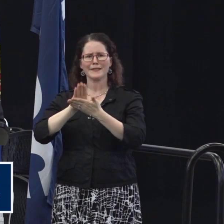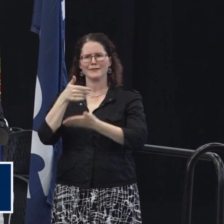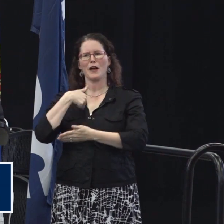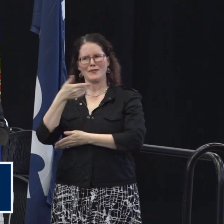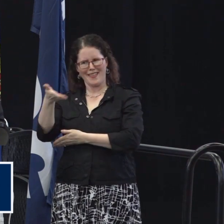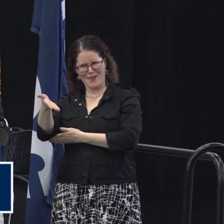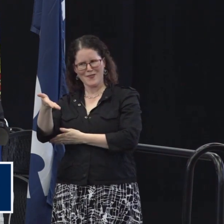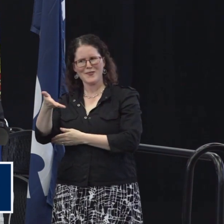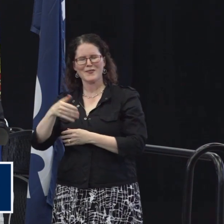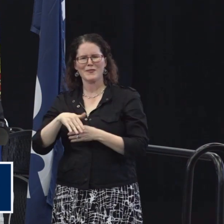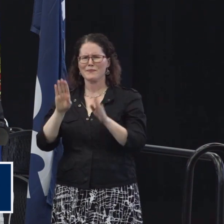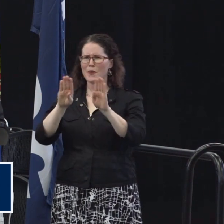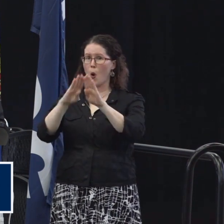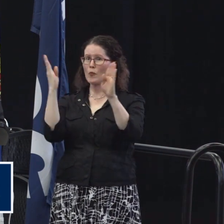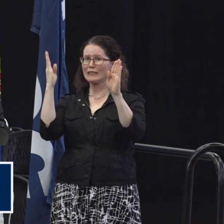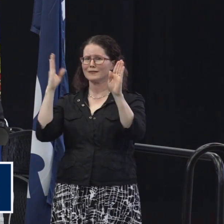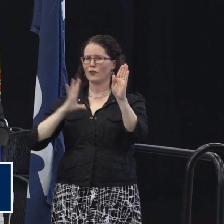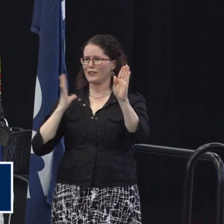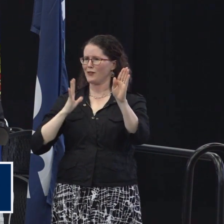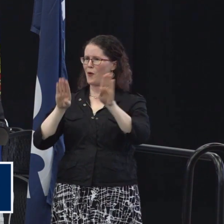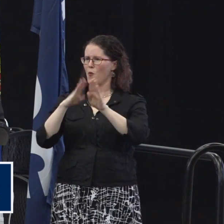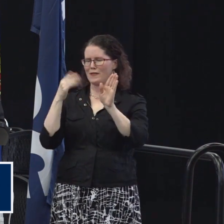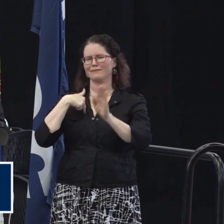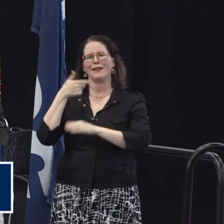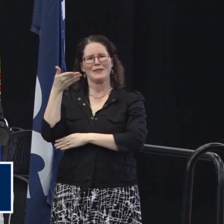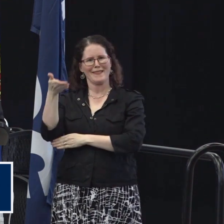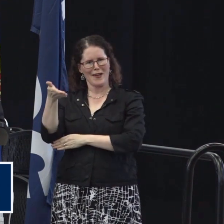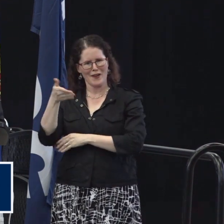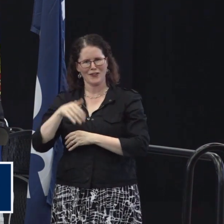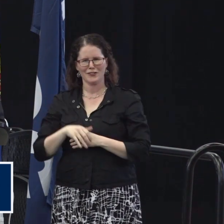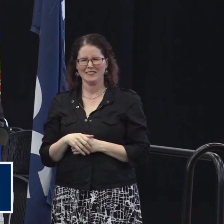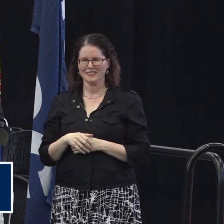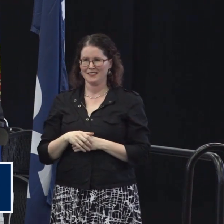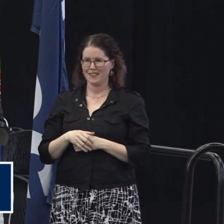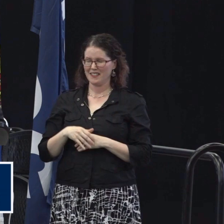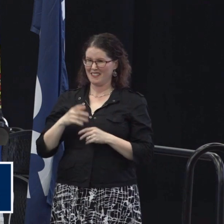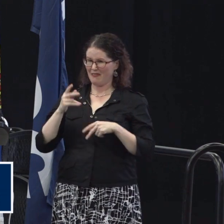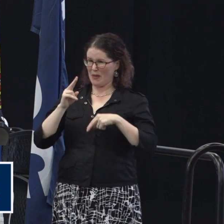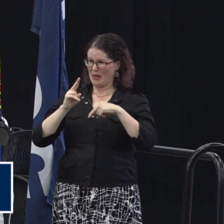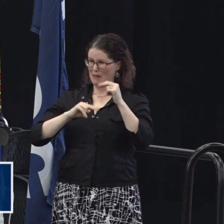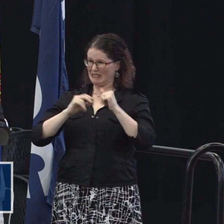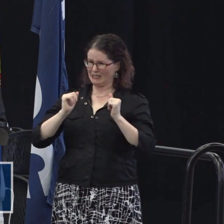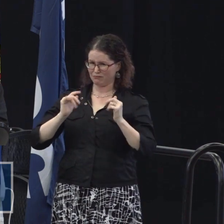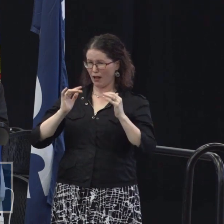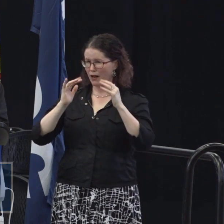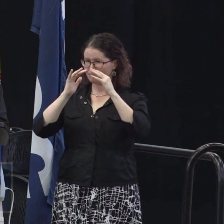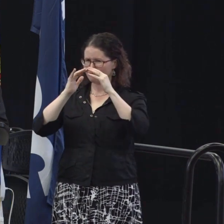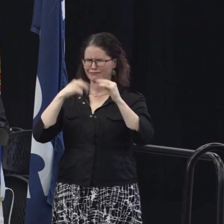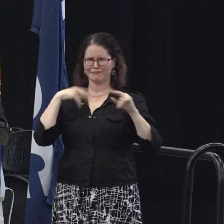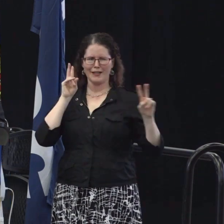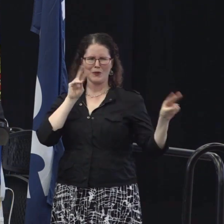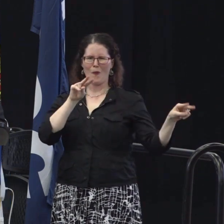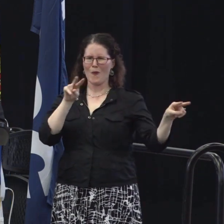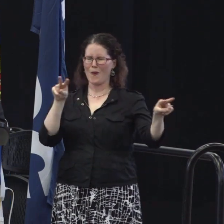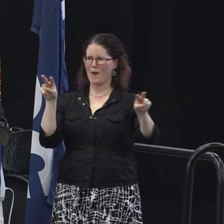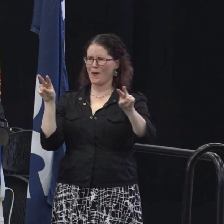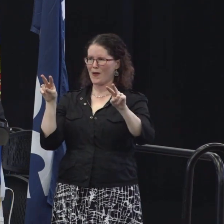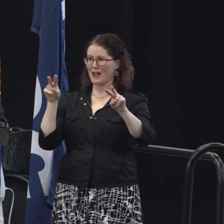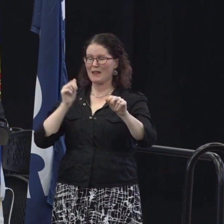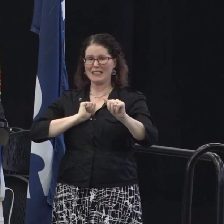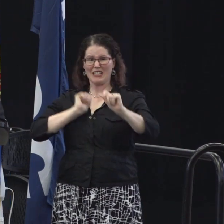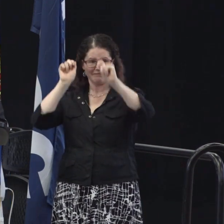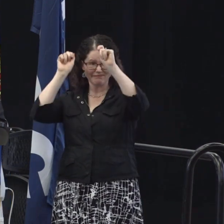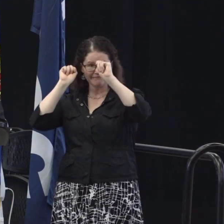toured the initial shell of the building wearing my hard hat and safety